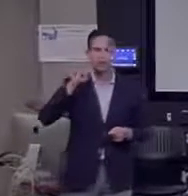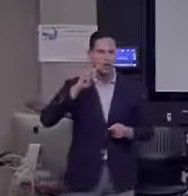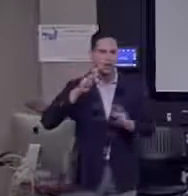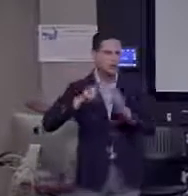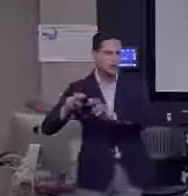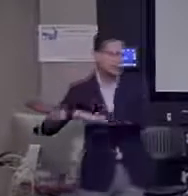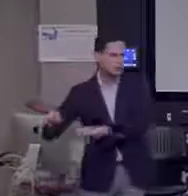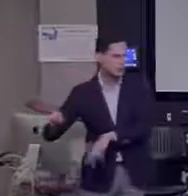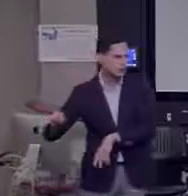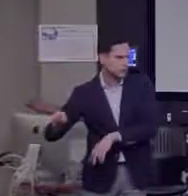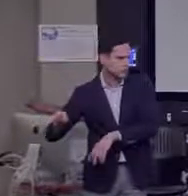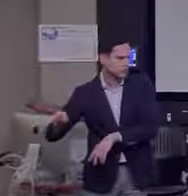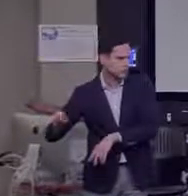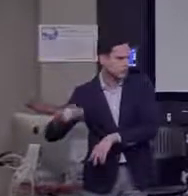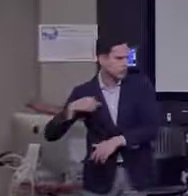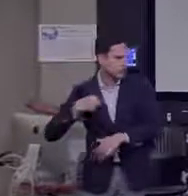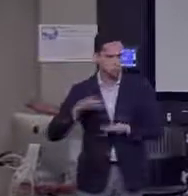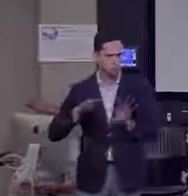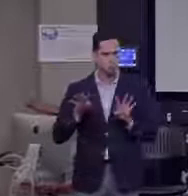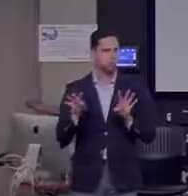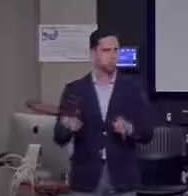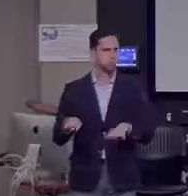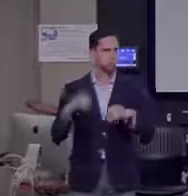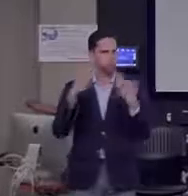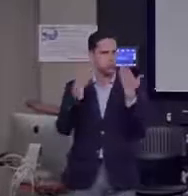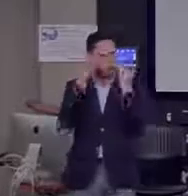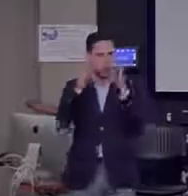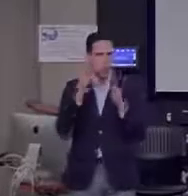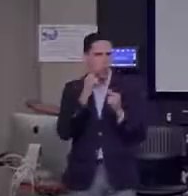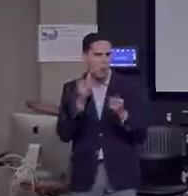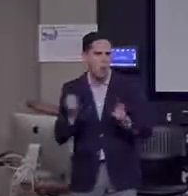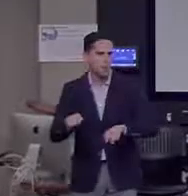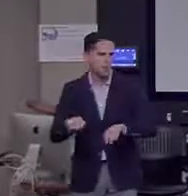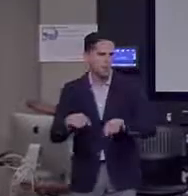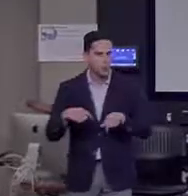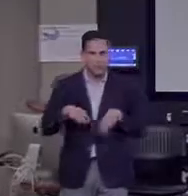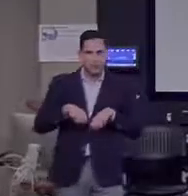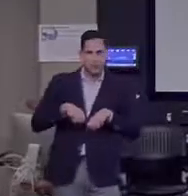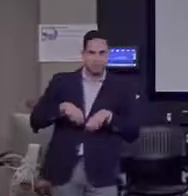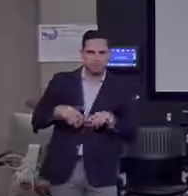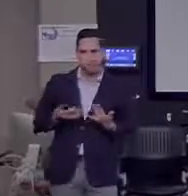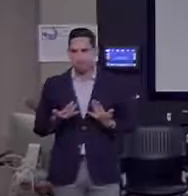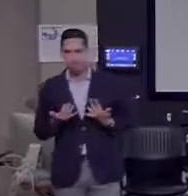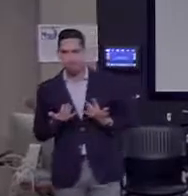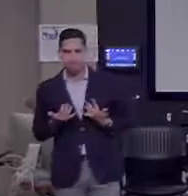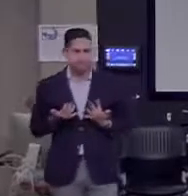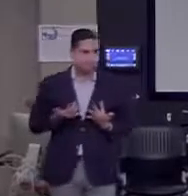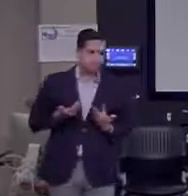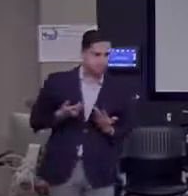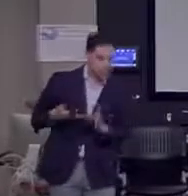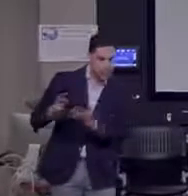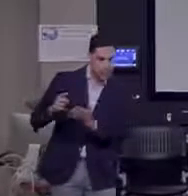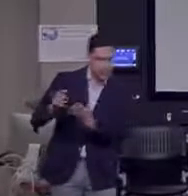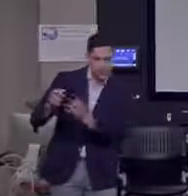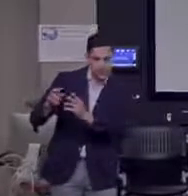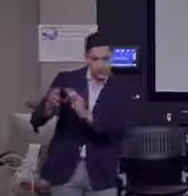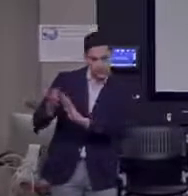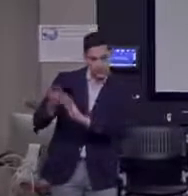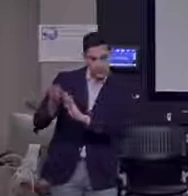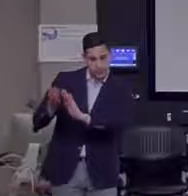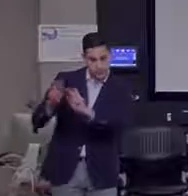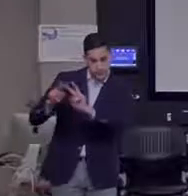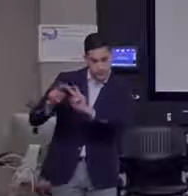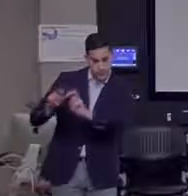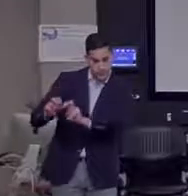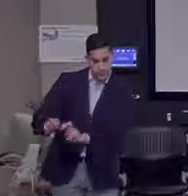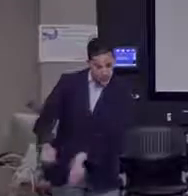idea what was going to happen. We sat nervously on the edge of our chair as the data came out, and we